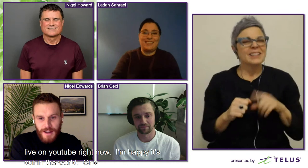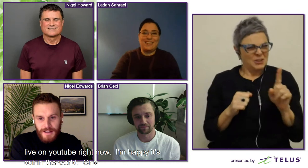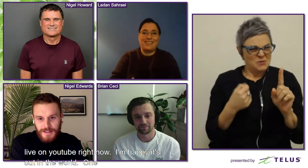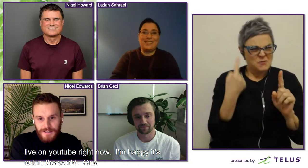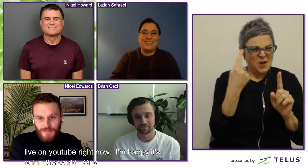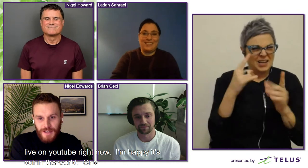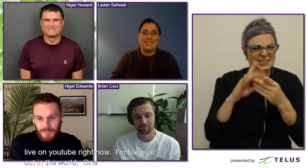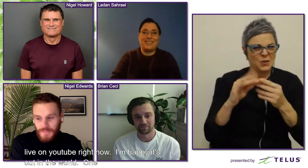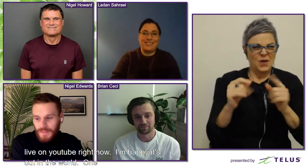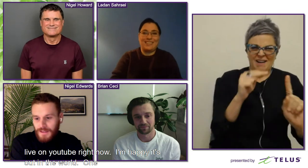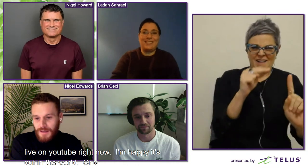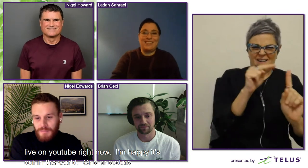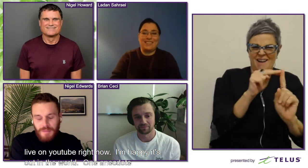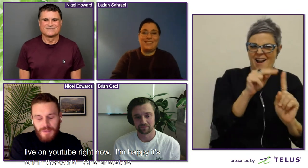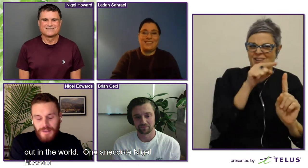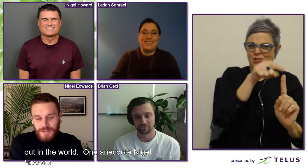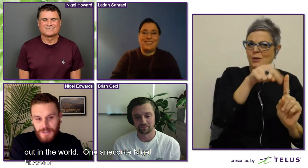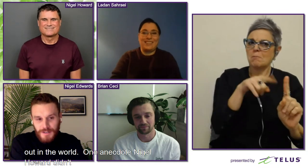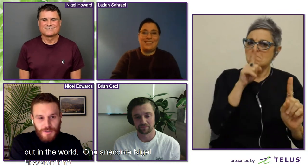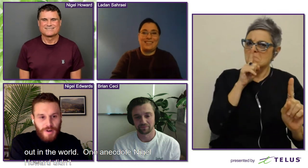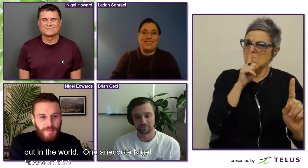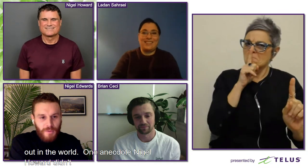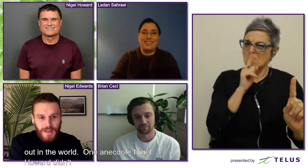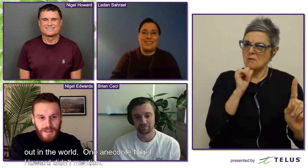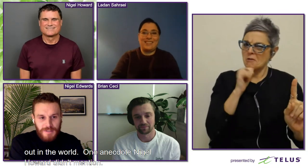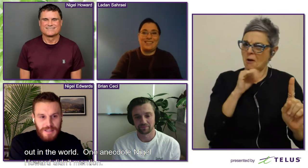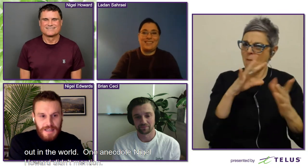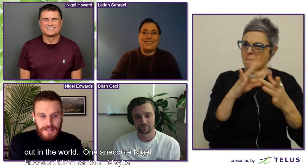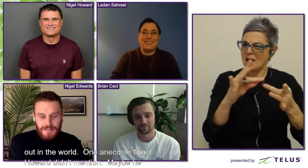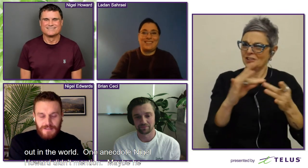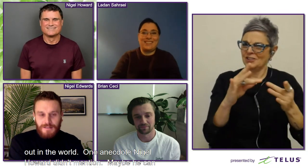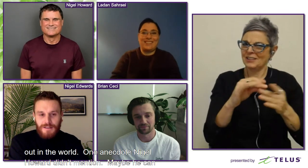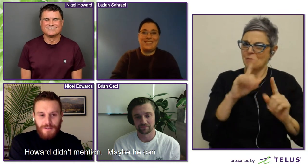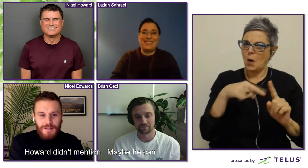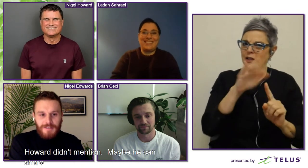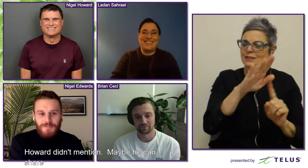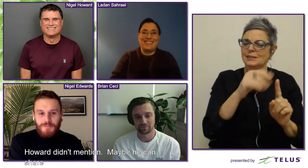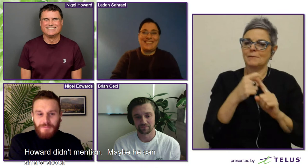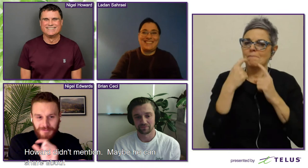of notoriety and his fame. Maybe he can share the story about why he was late.